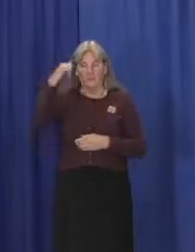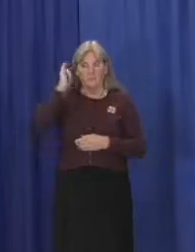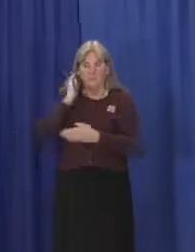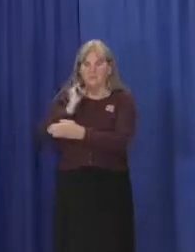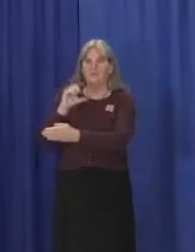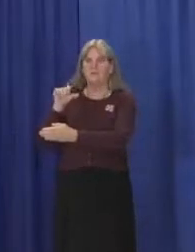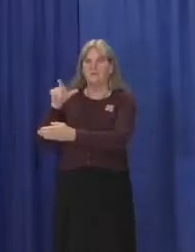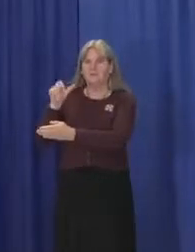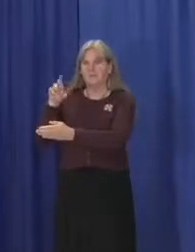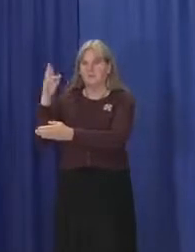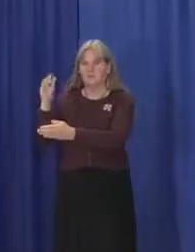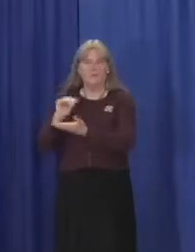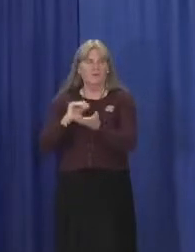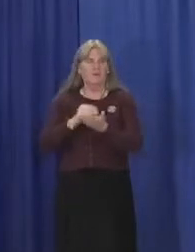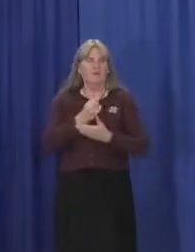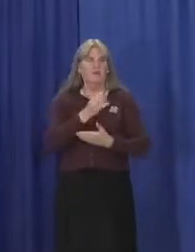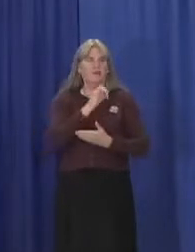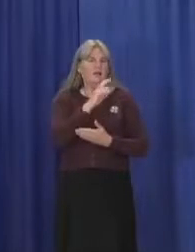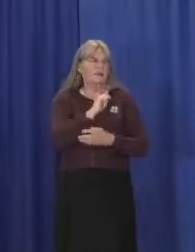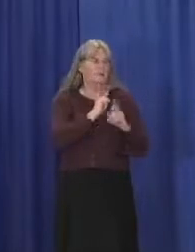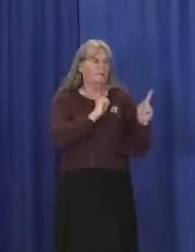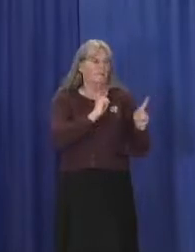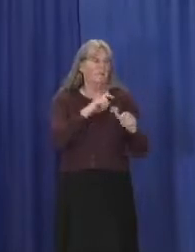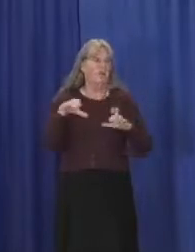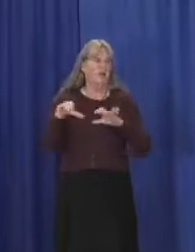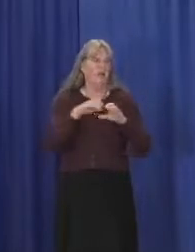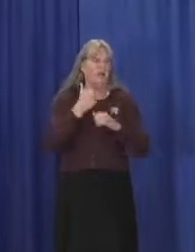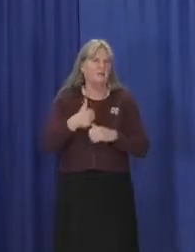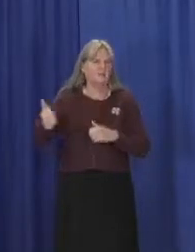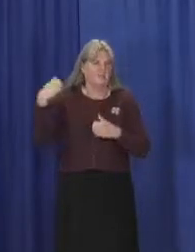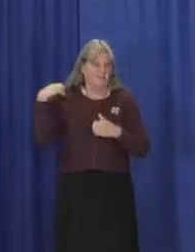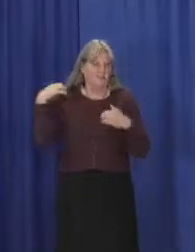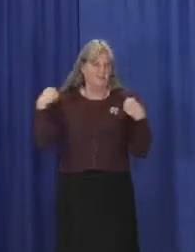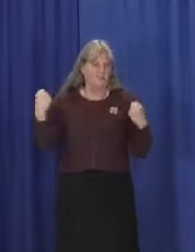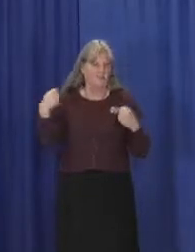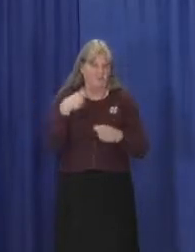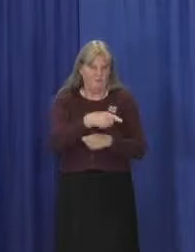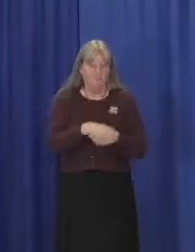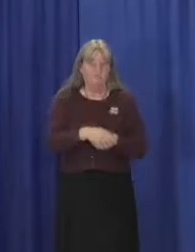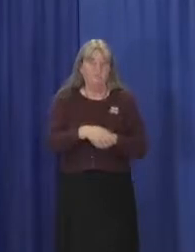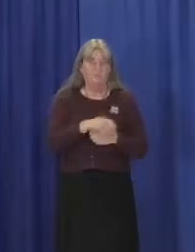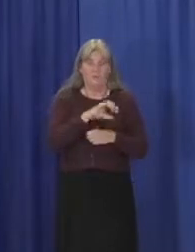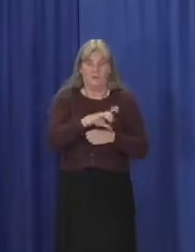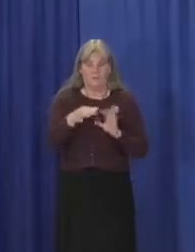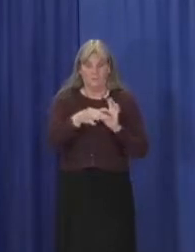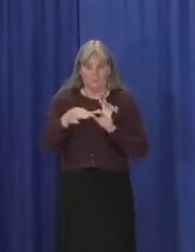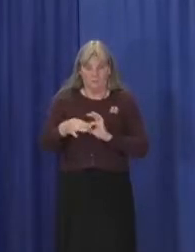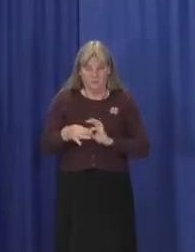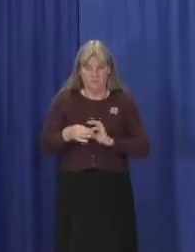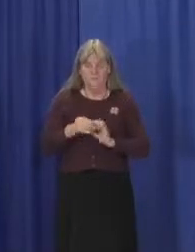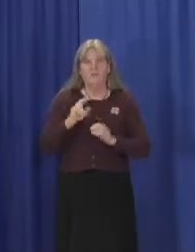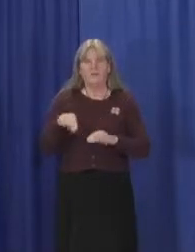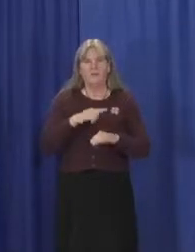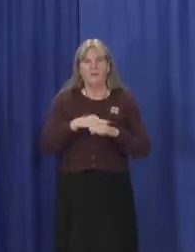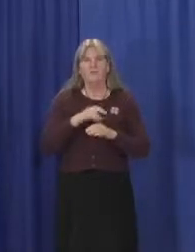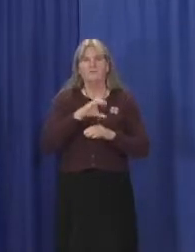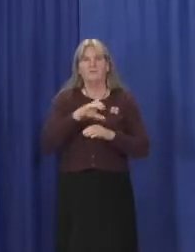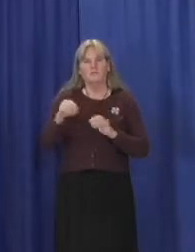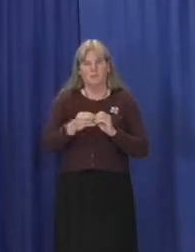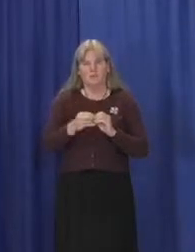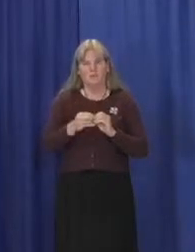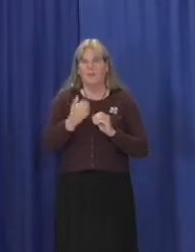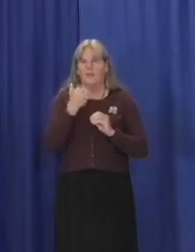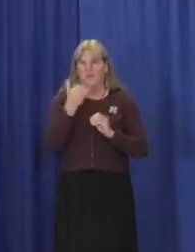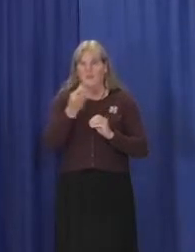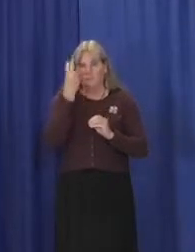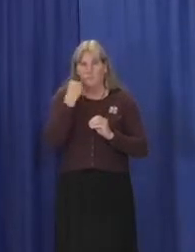Sandy Silver and Dr. Catherine Elliott, the Acting Chief Medical Officer of Health. Closed captioning is provided by National Closed Captioning. Thank you to